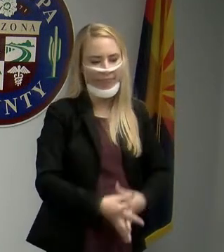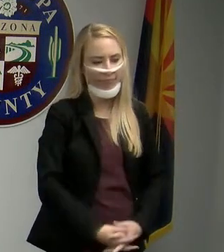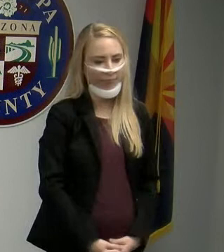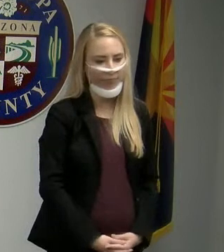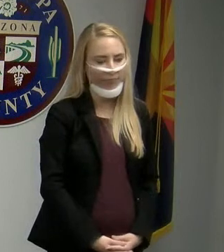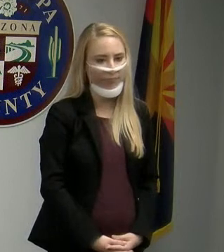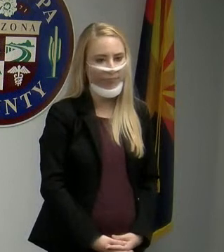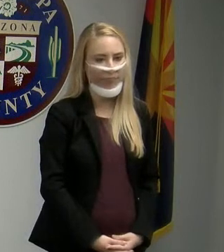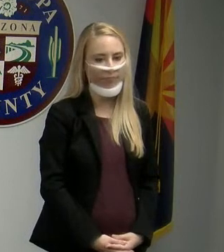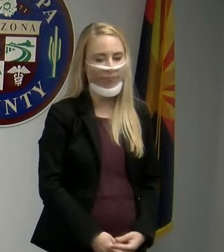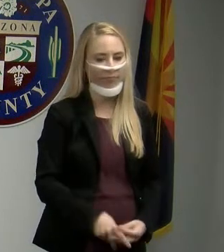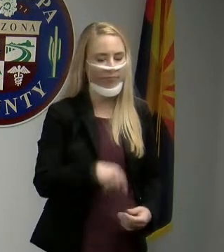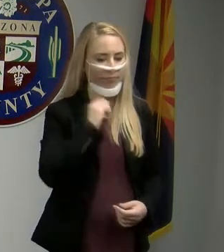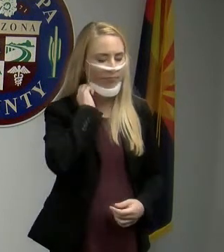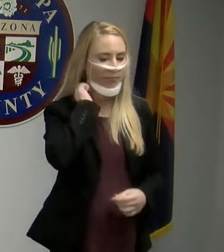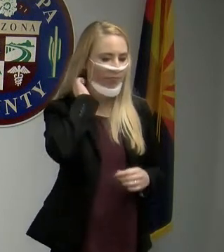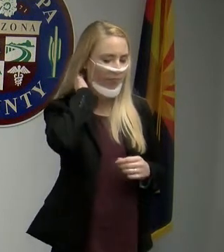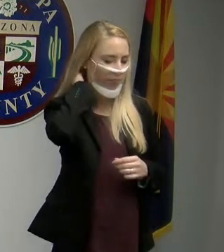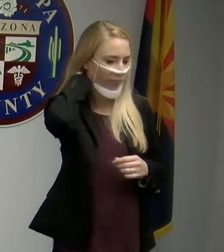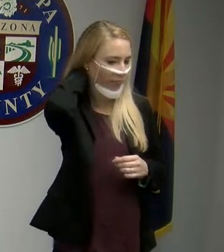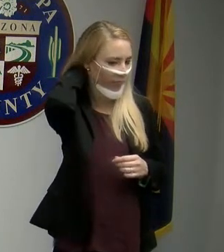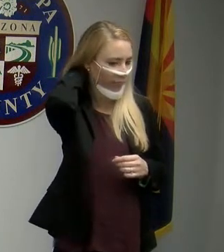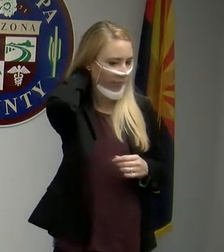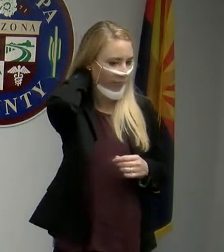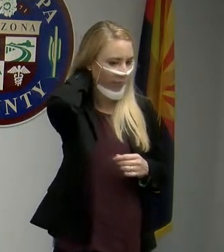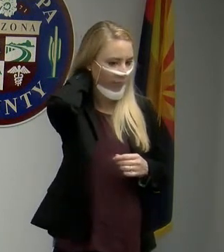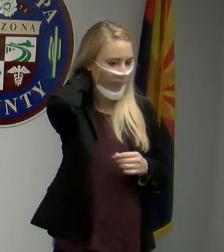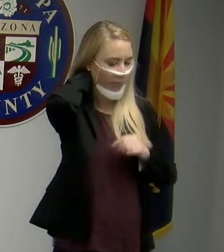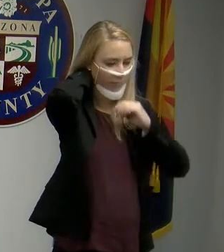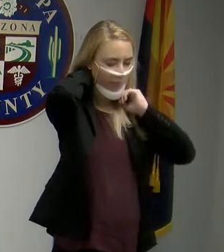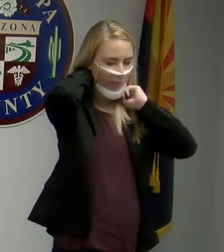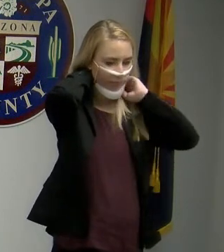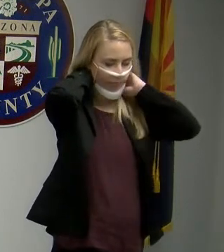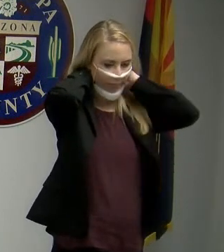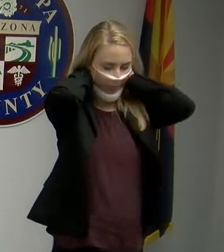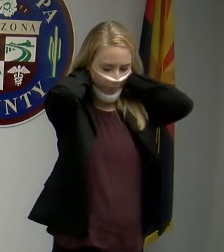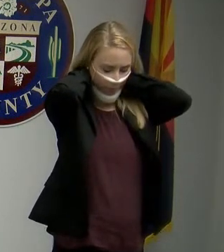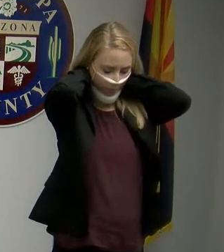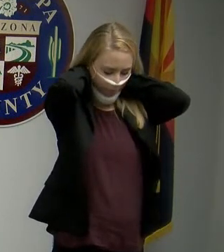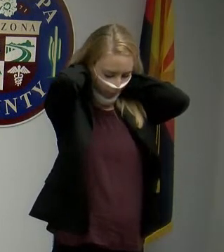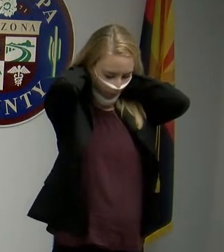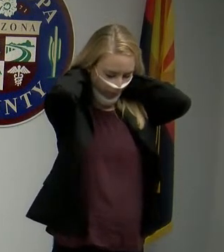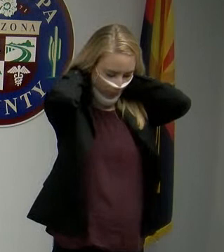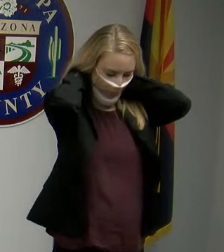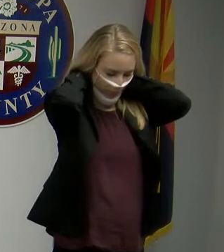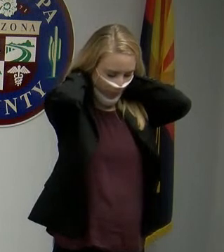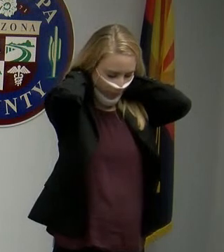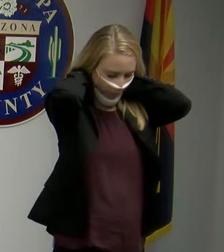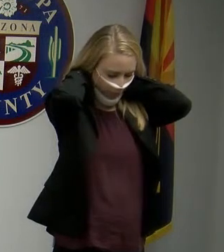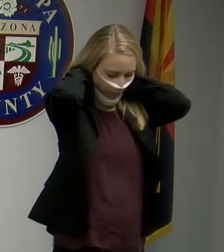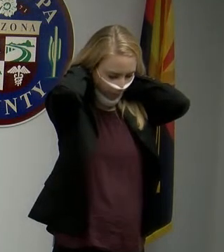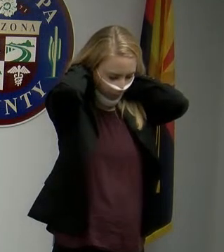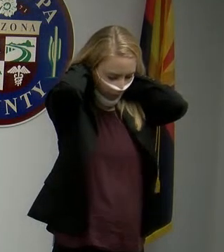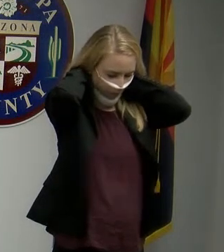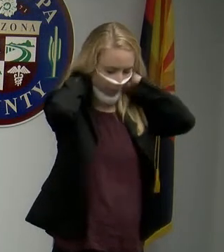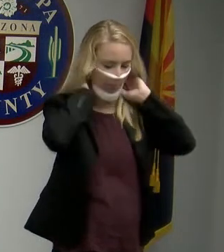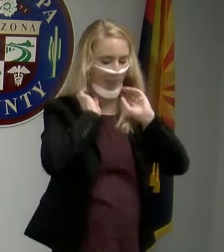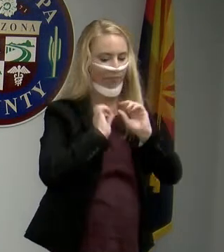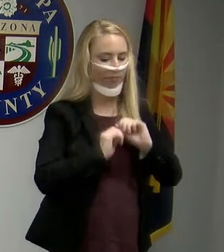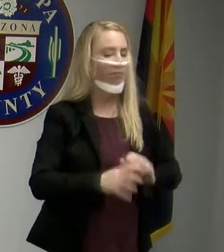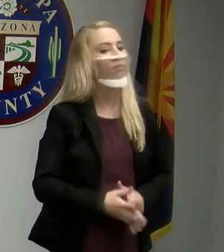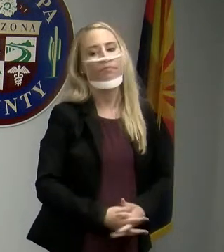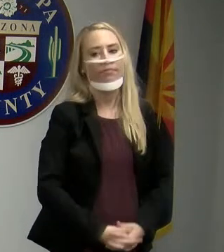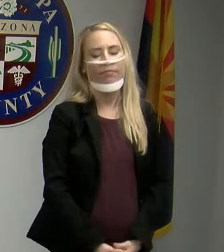oficina del médico forense? Y hay 2 preguntas, ¿y por qué añadir tanta capacidad a este punto? La respuesta de la número 1, el médico forense